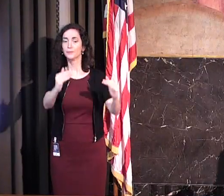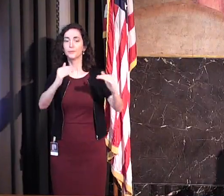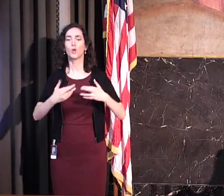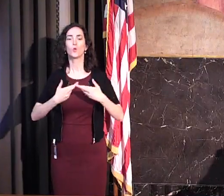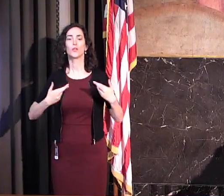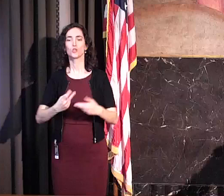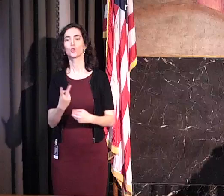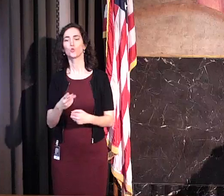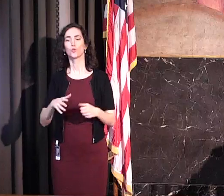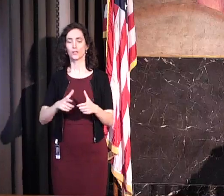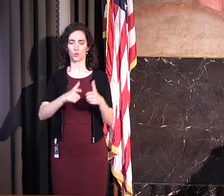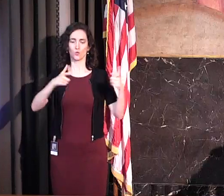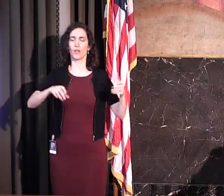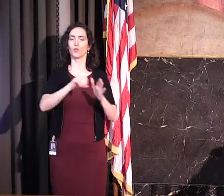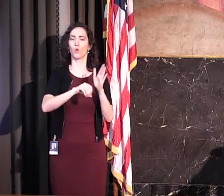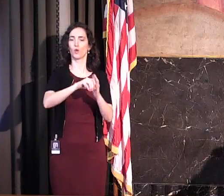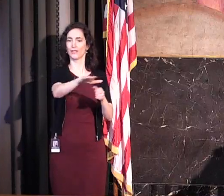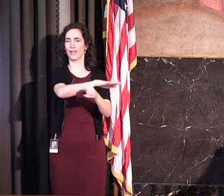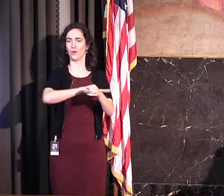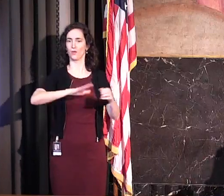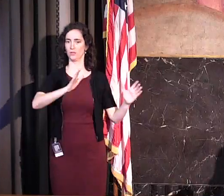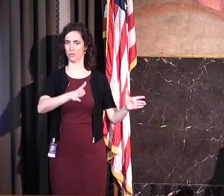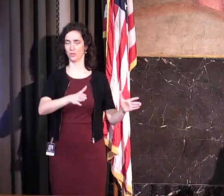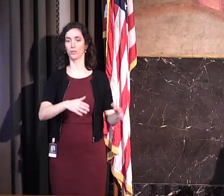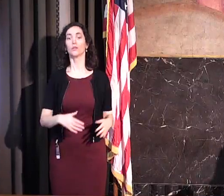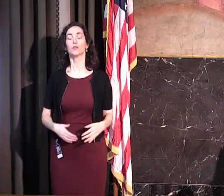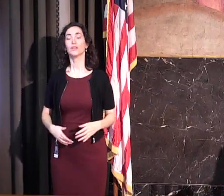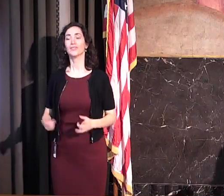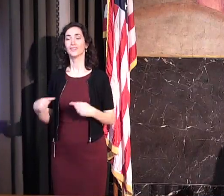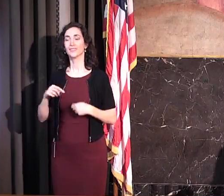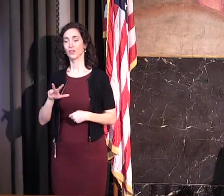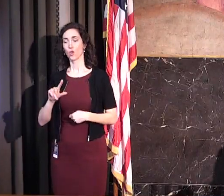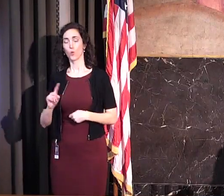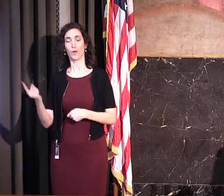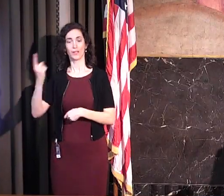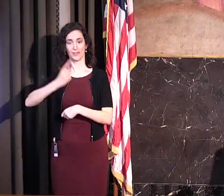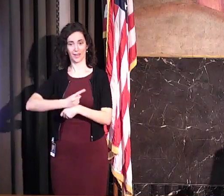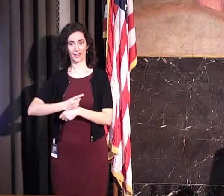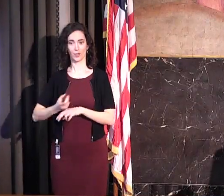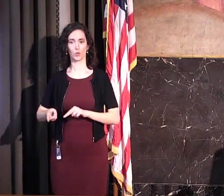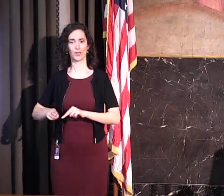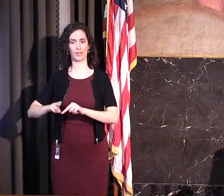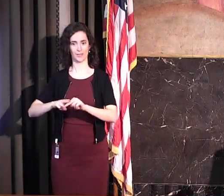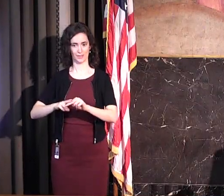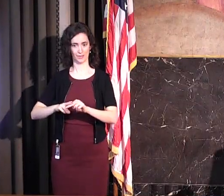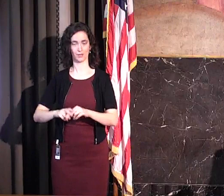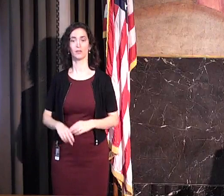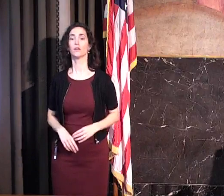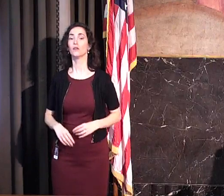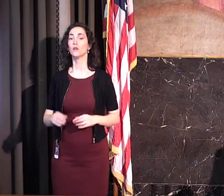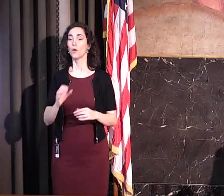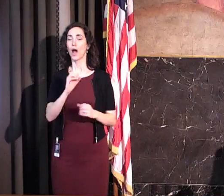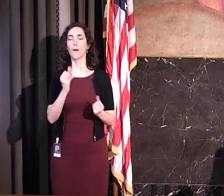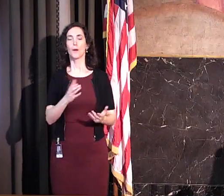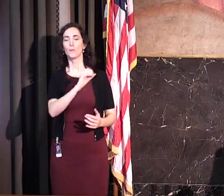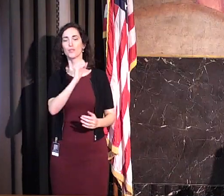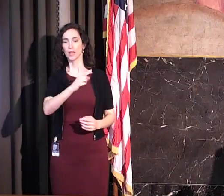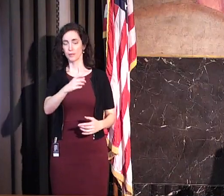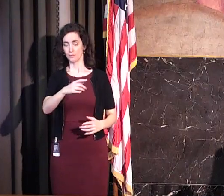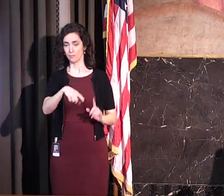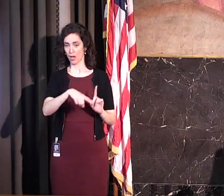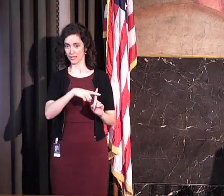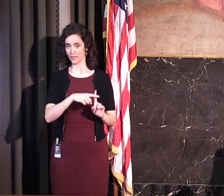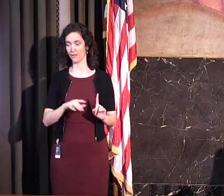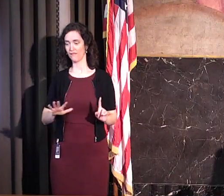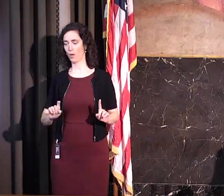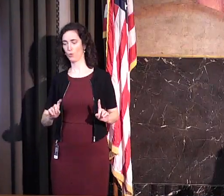2, the greater New Orleans region, cases have been increasing for the past 31 days. Percent positivity this past week has gone up from 5.2